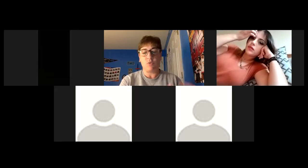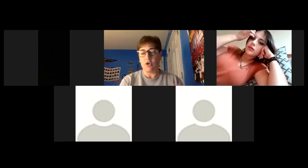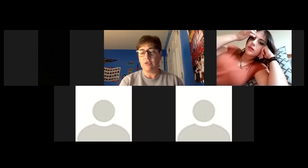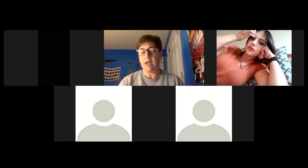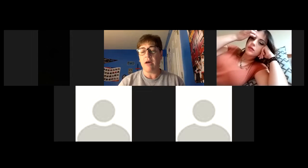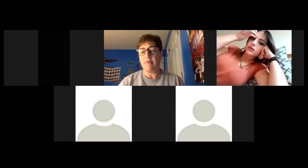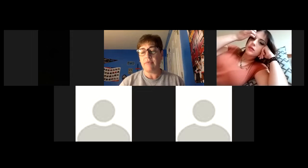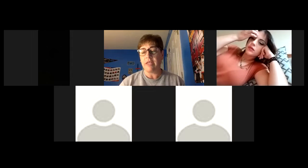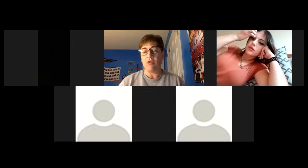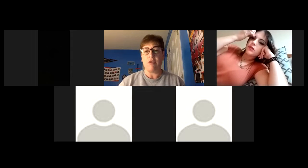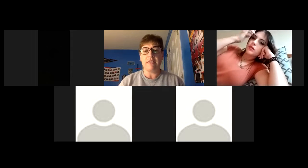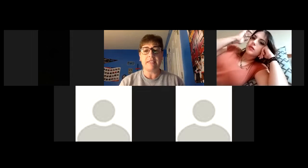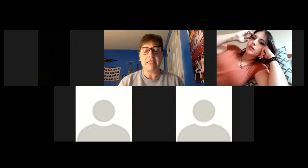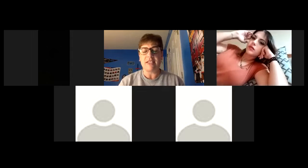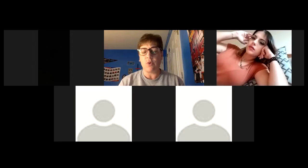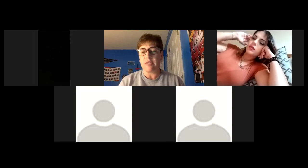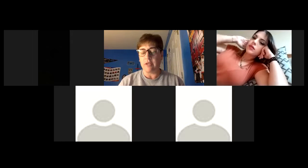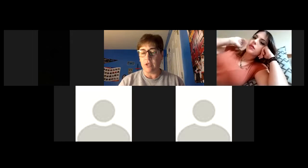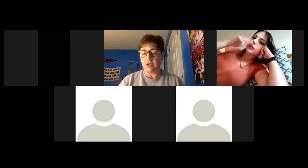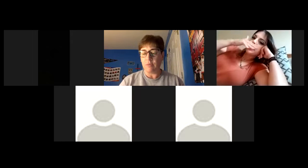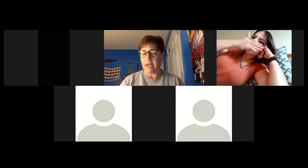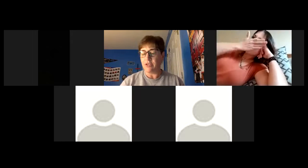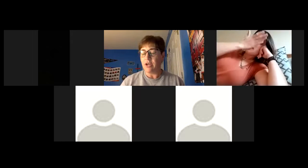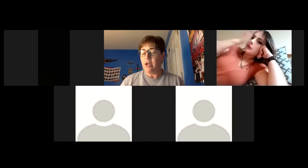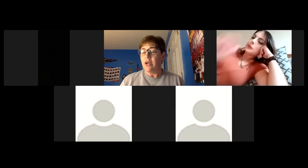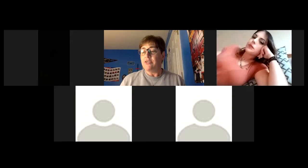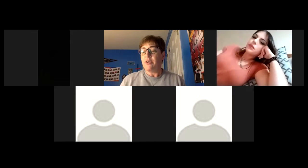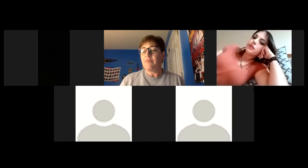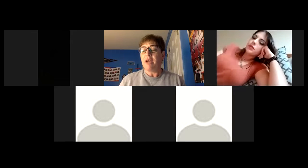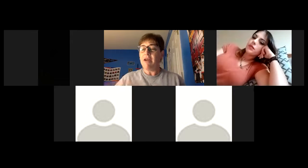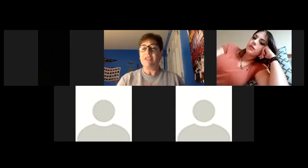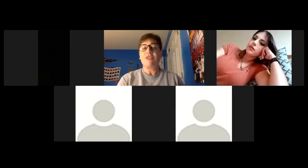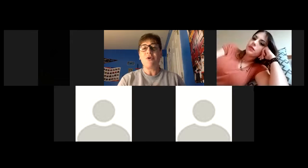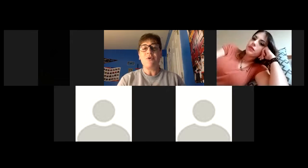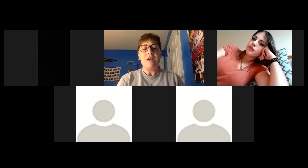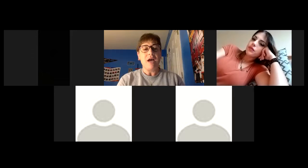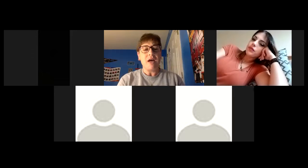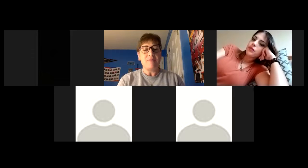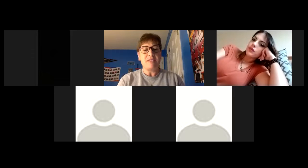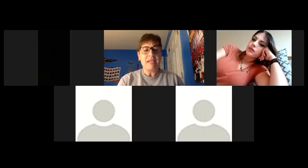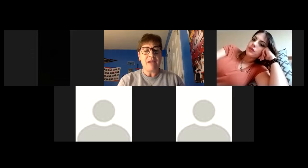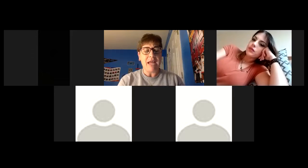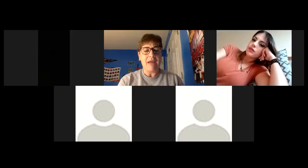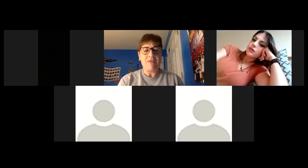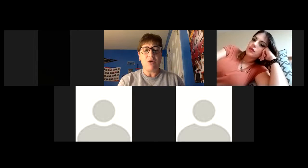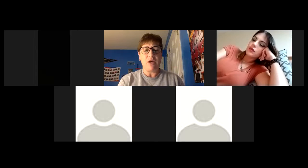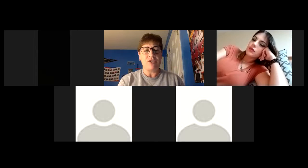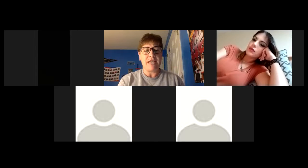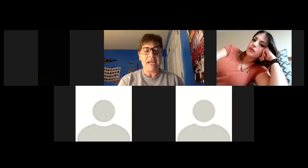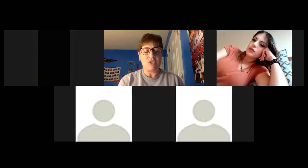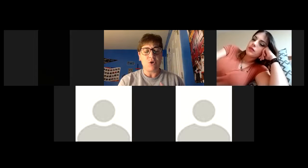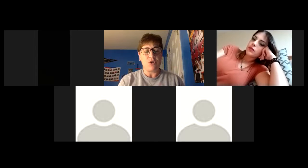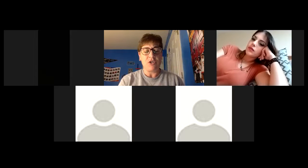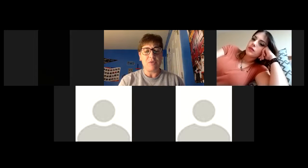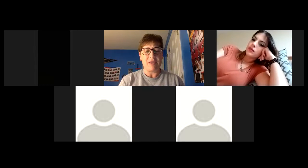of the words that are on the list, and that's always on the YouTube page. So, all right. So, does anybody have any questions?